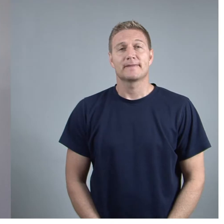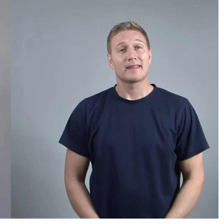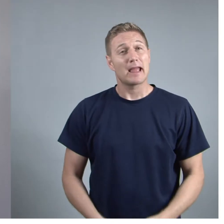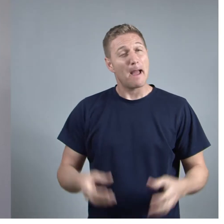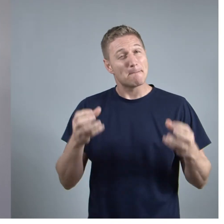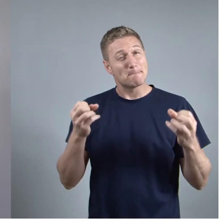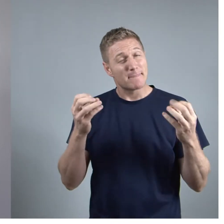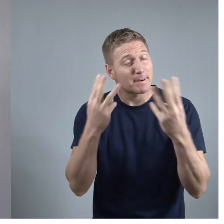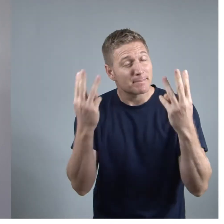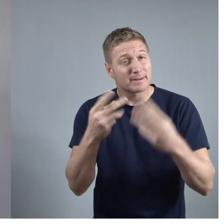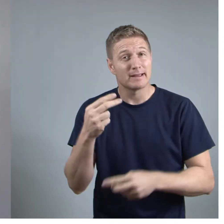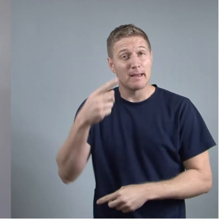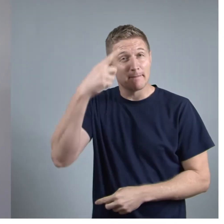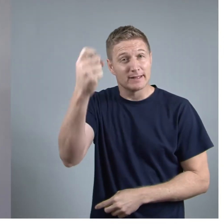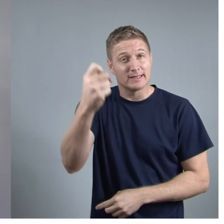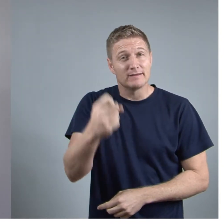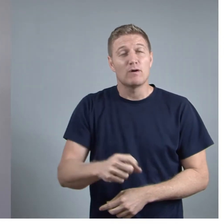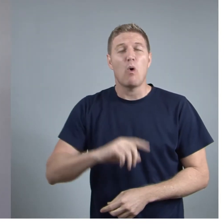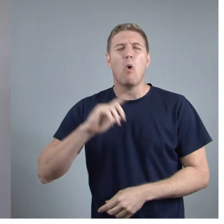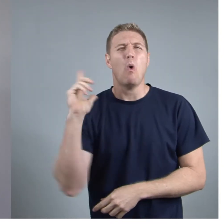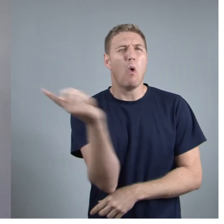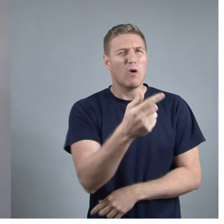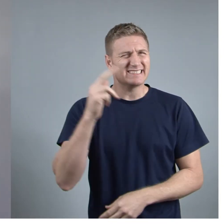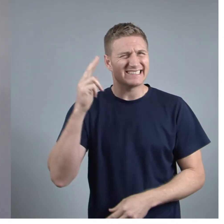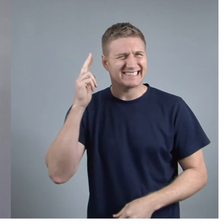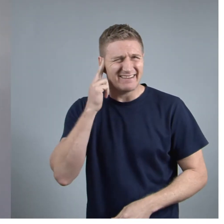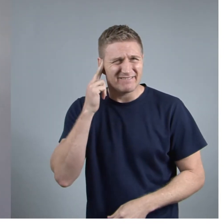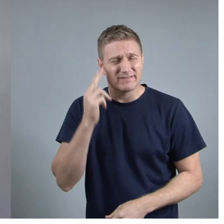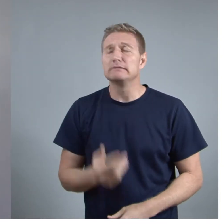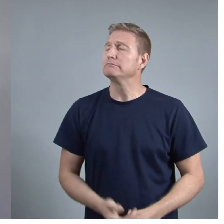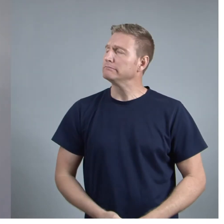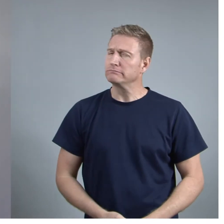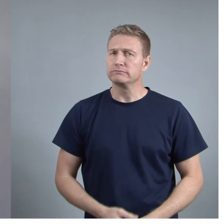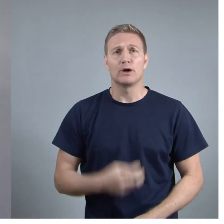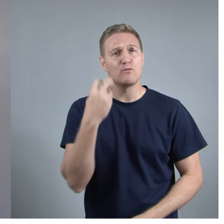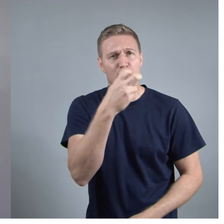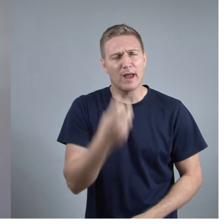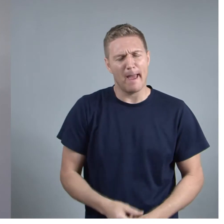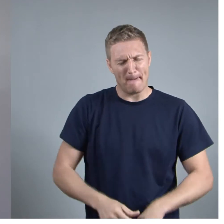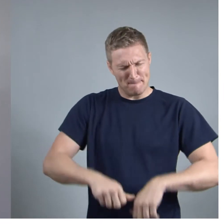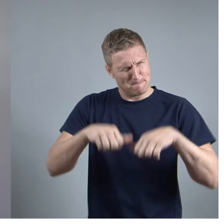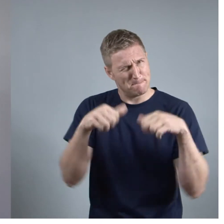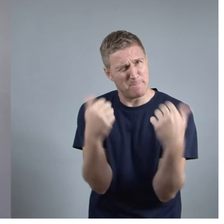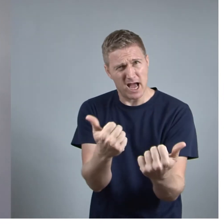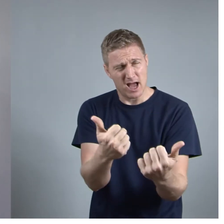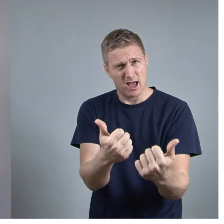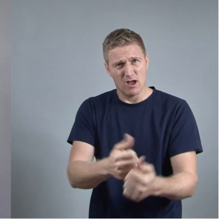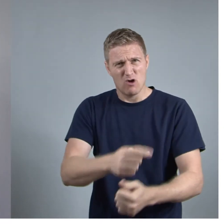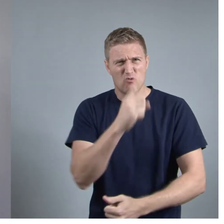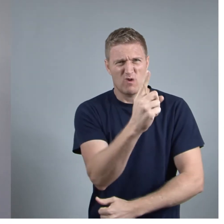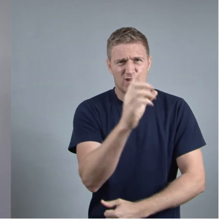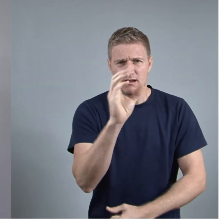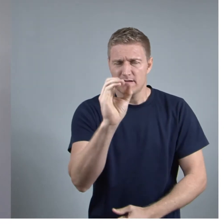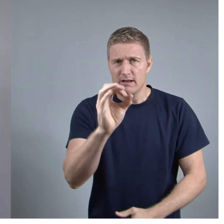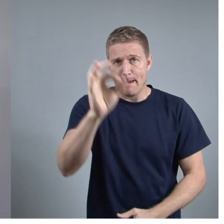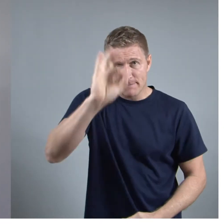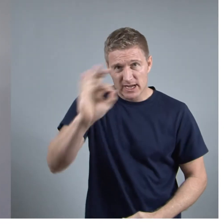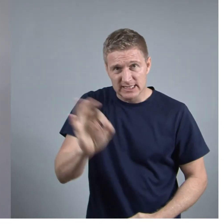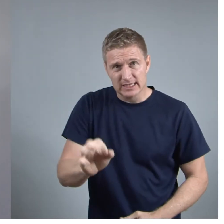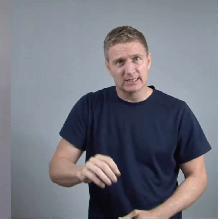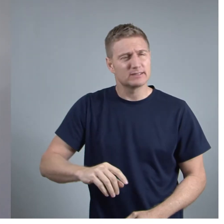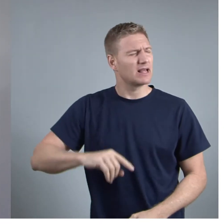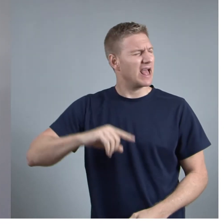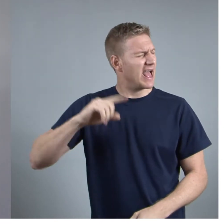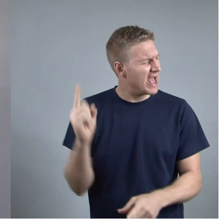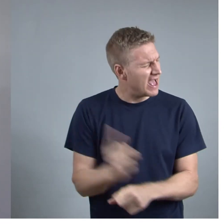Now, most people believe that deaf people, all of the deaf people, can lip read and can lip